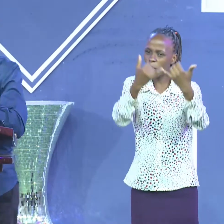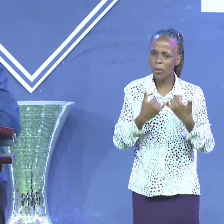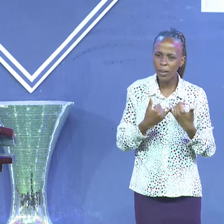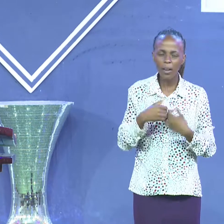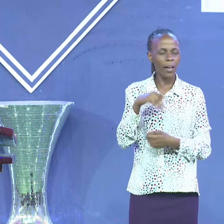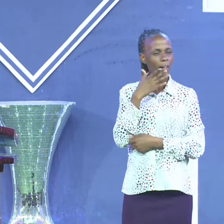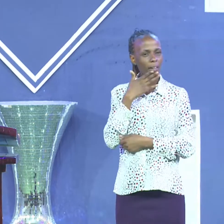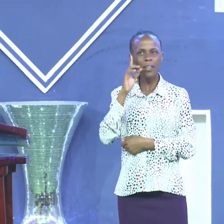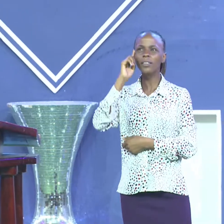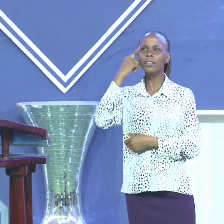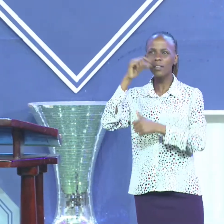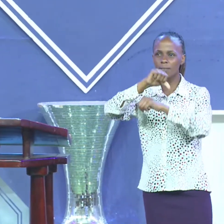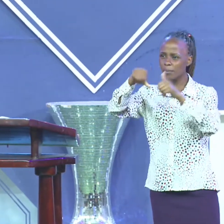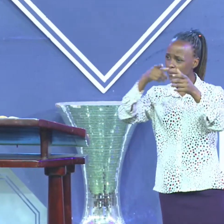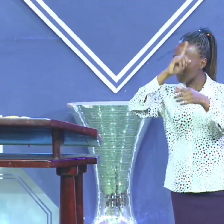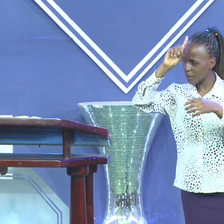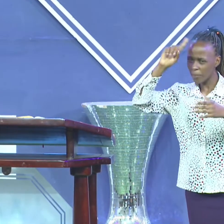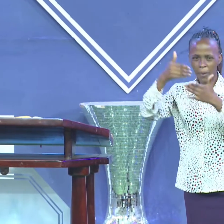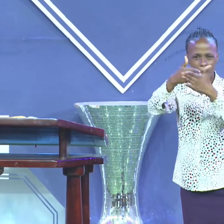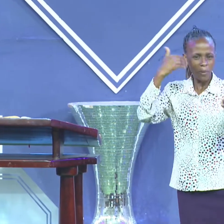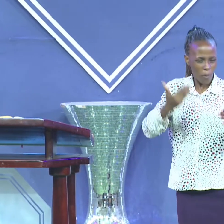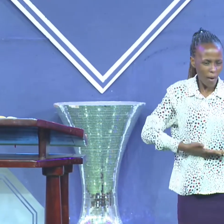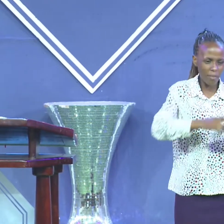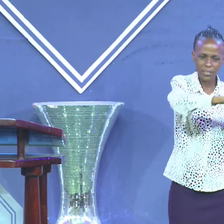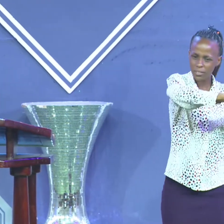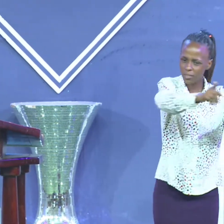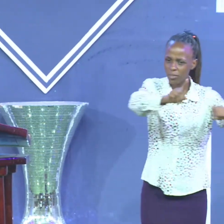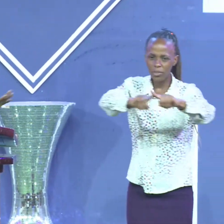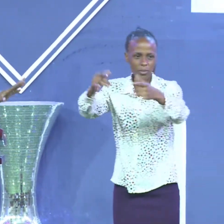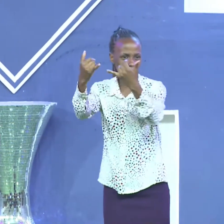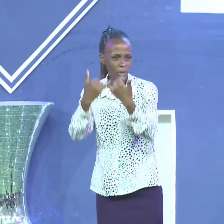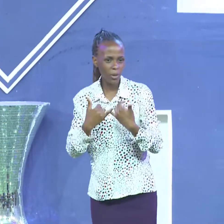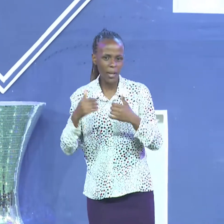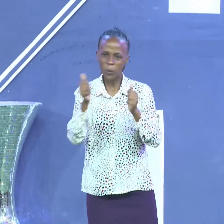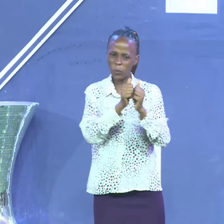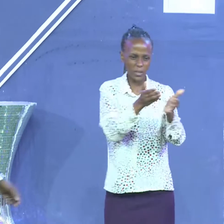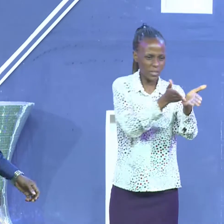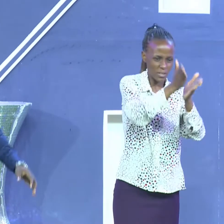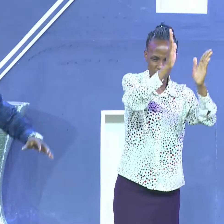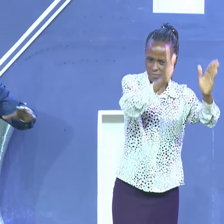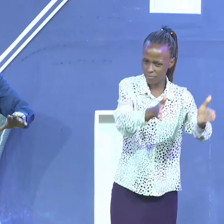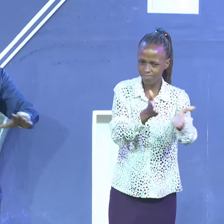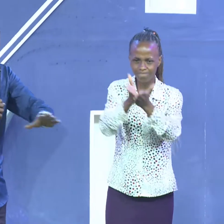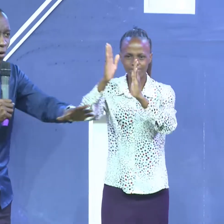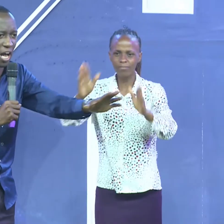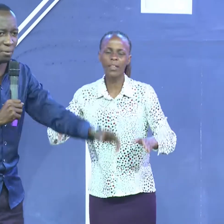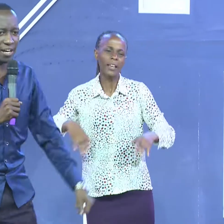wives. Think about a king, one who had various wives, who had maid servants,